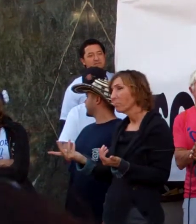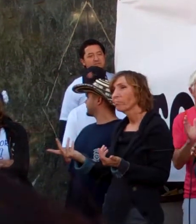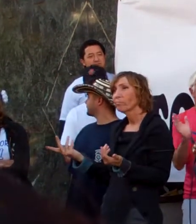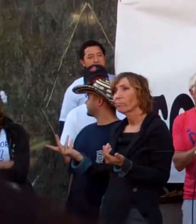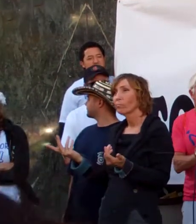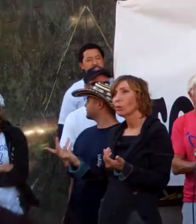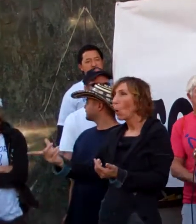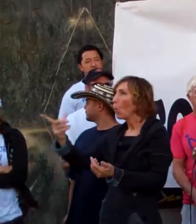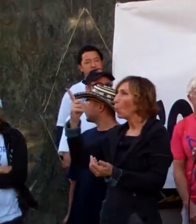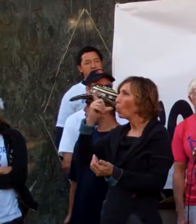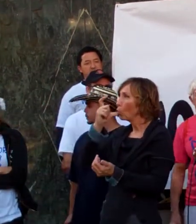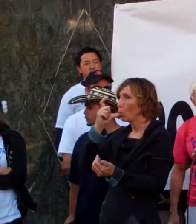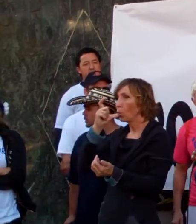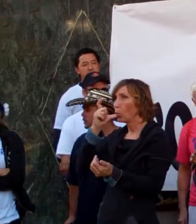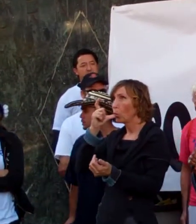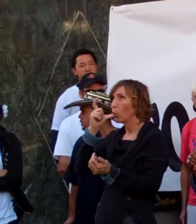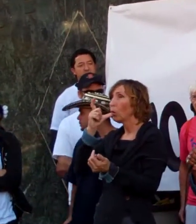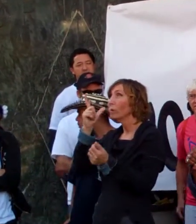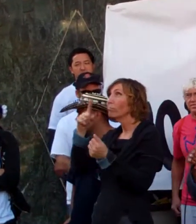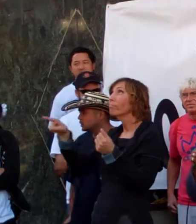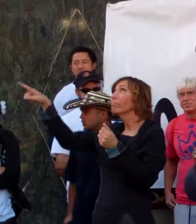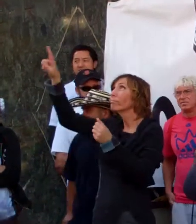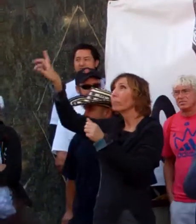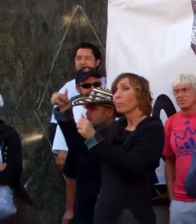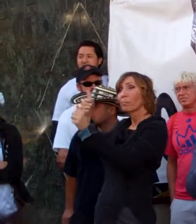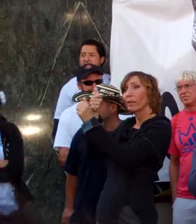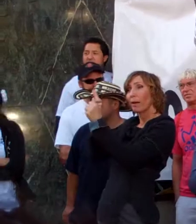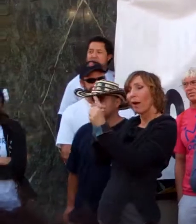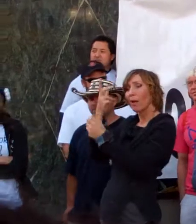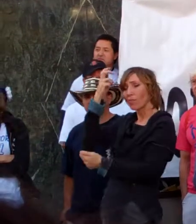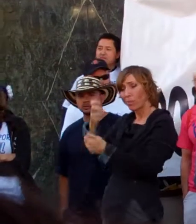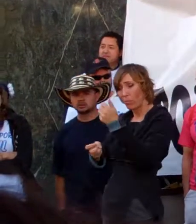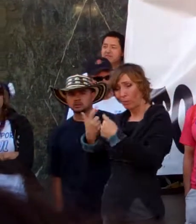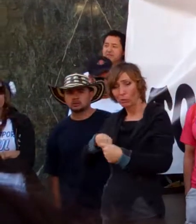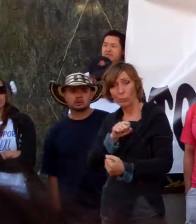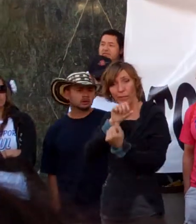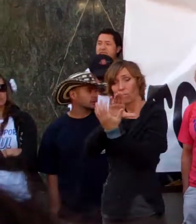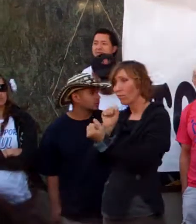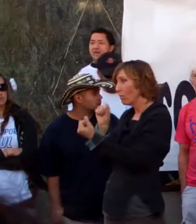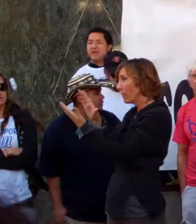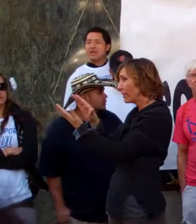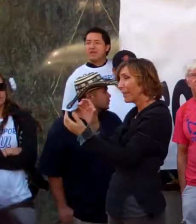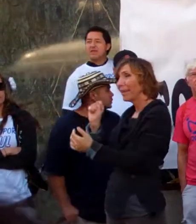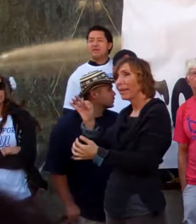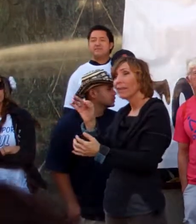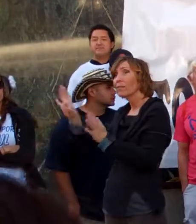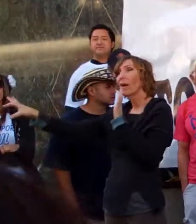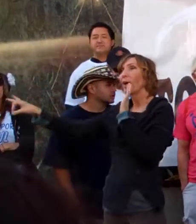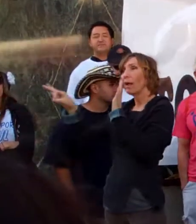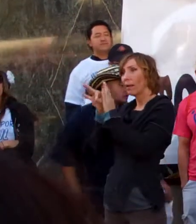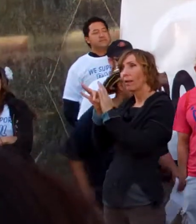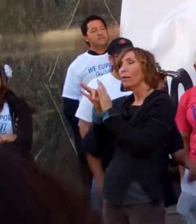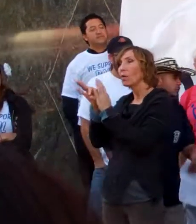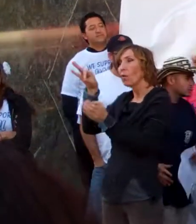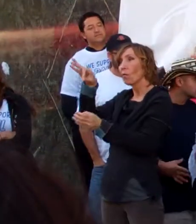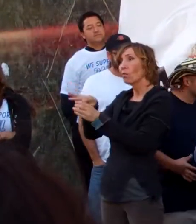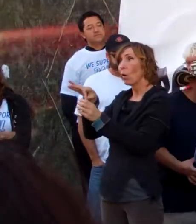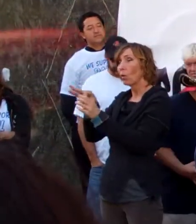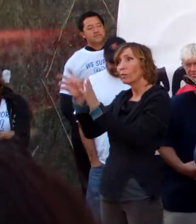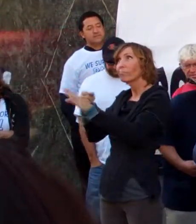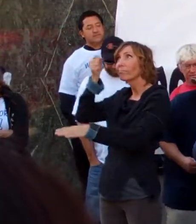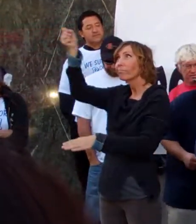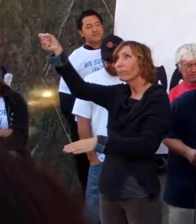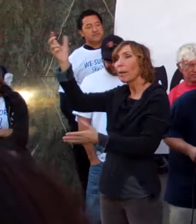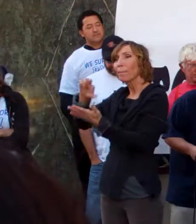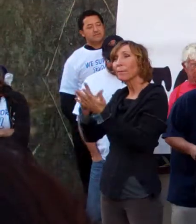matter who is behind the problems that we're facing. If they're an elected official, they're supposed to